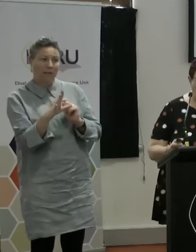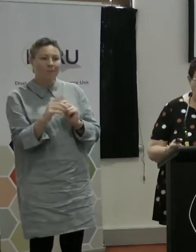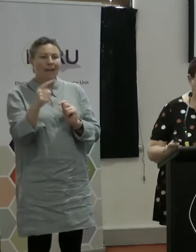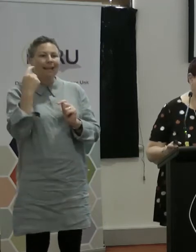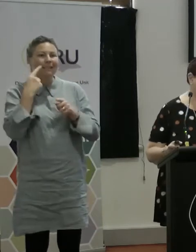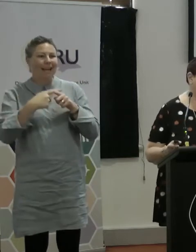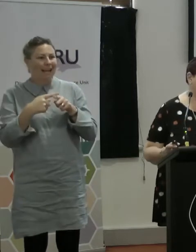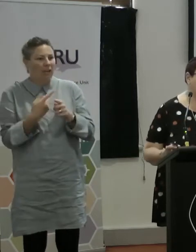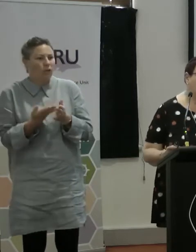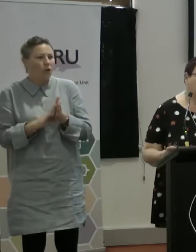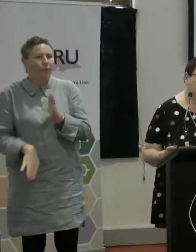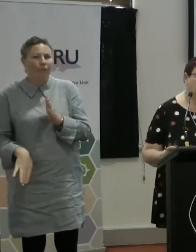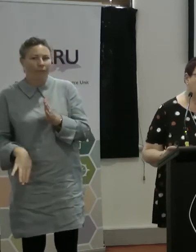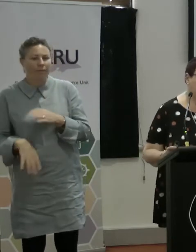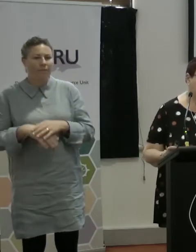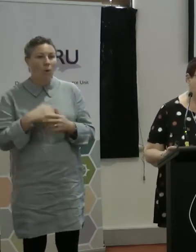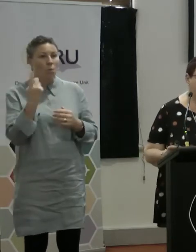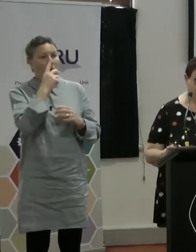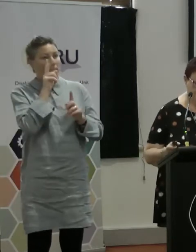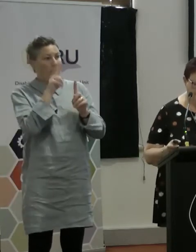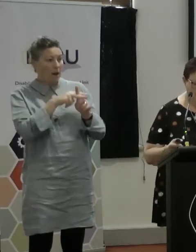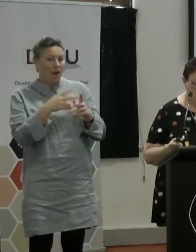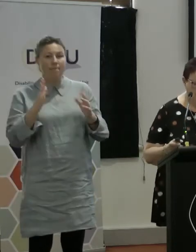to have experienced institutionalised sexual abuse,